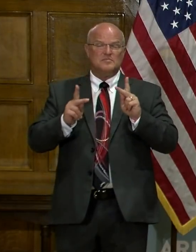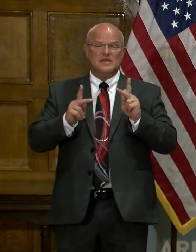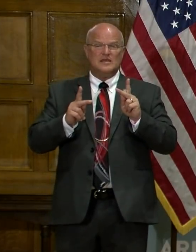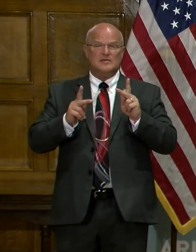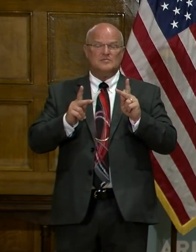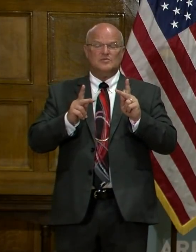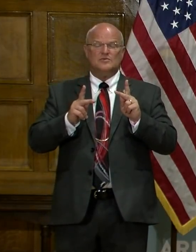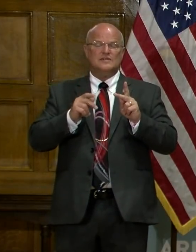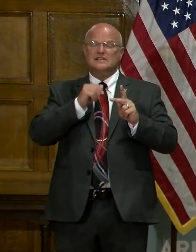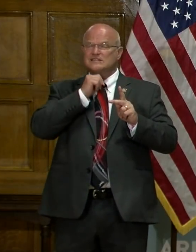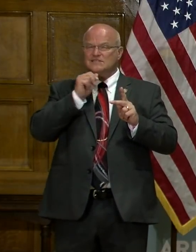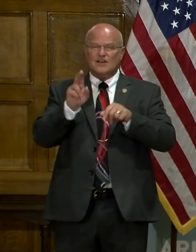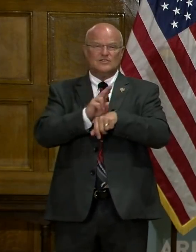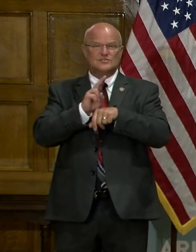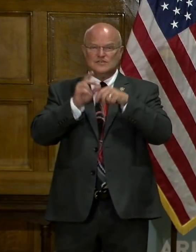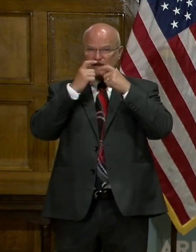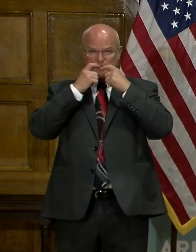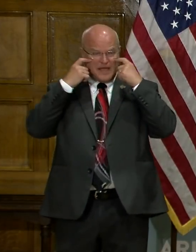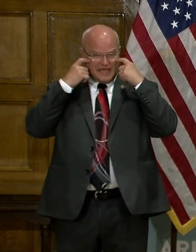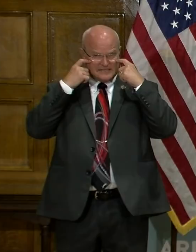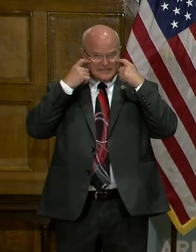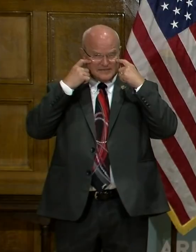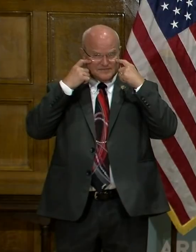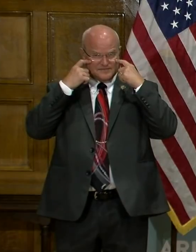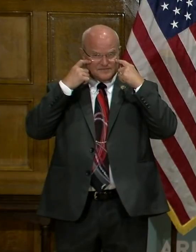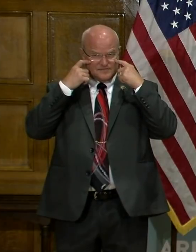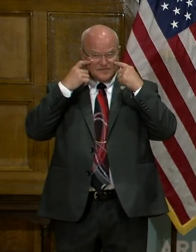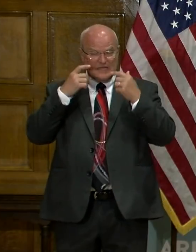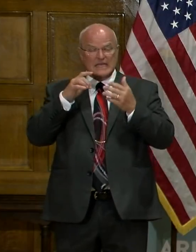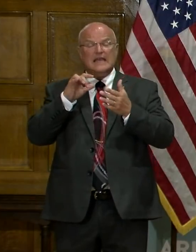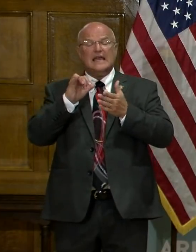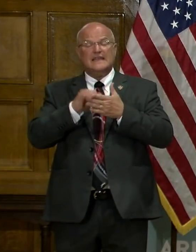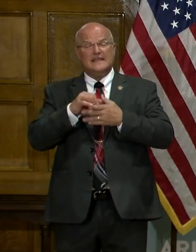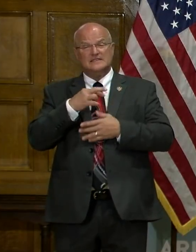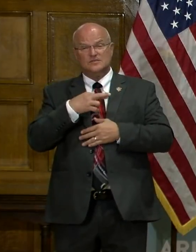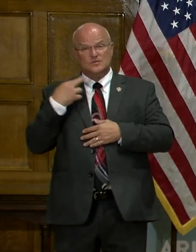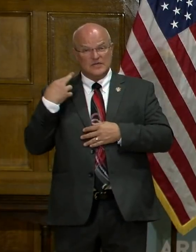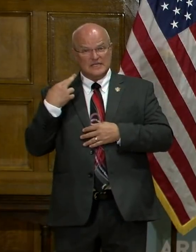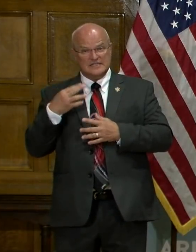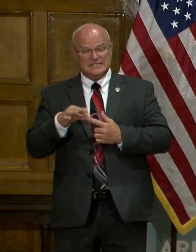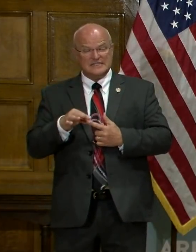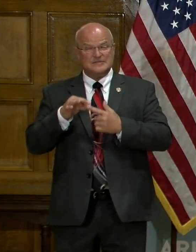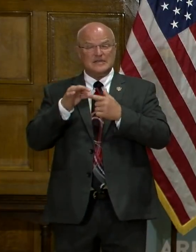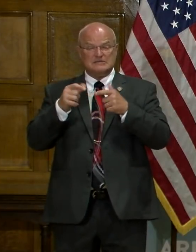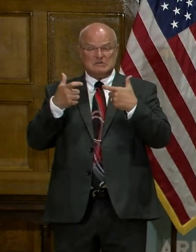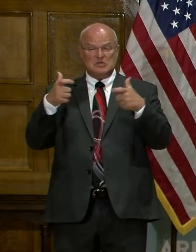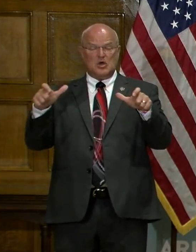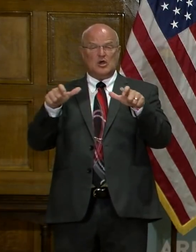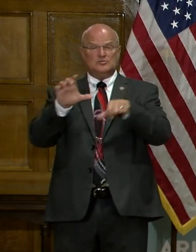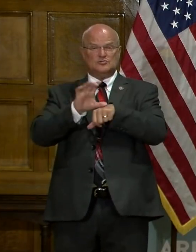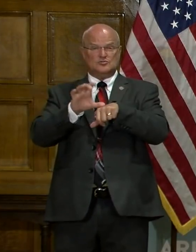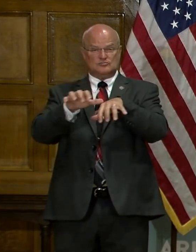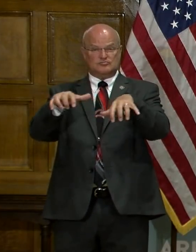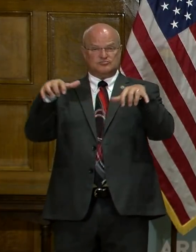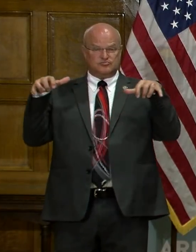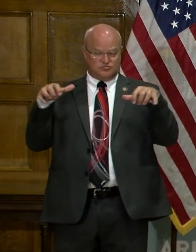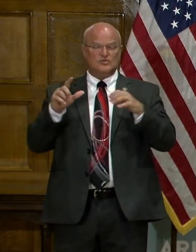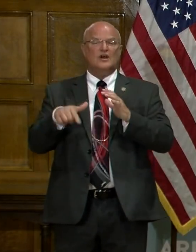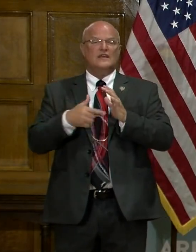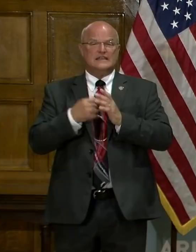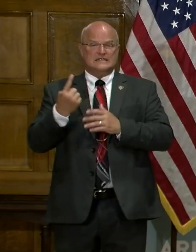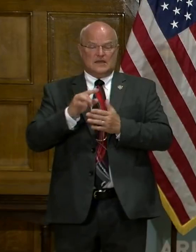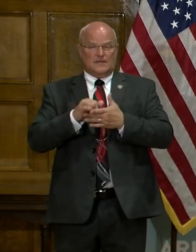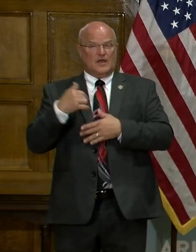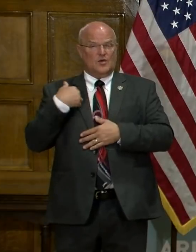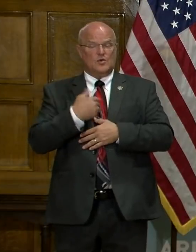of attendees were not wearing masks, and that's a risk, especially in larger congregations. So this is